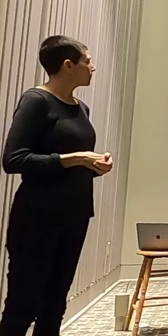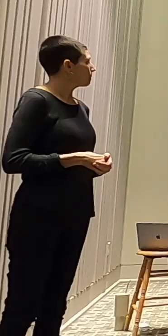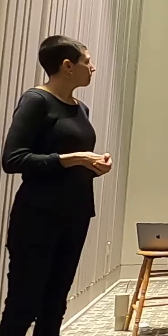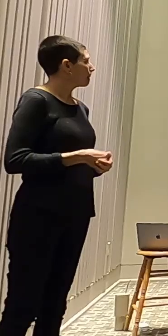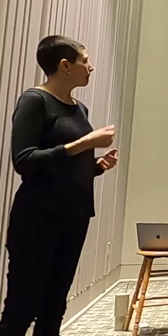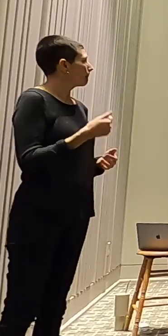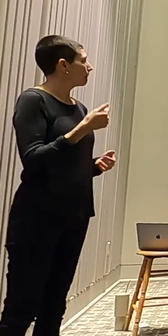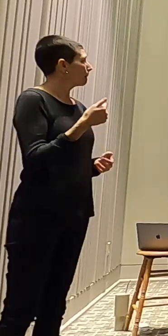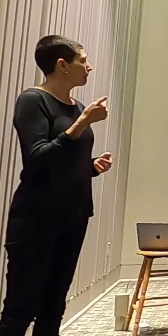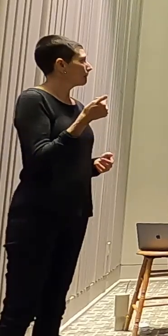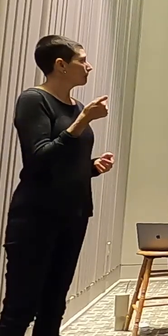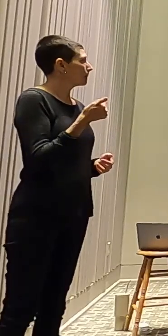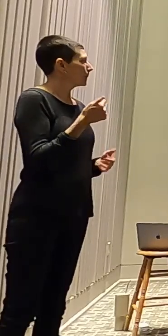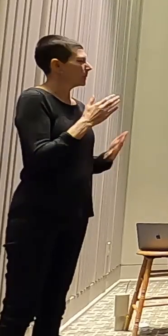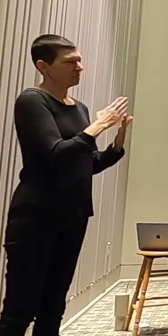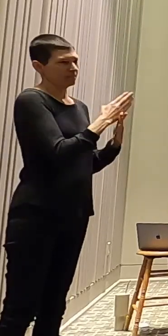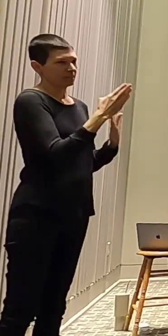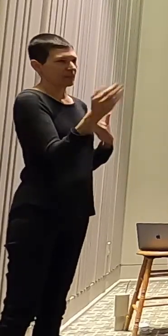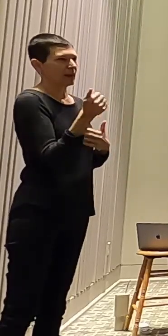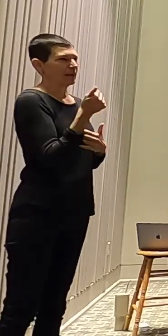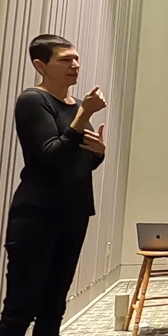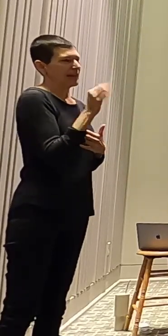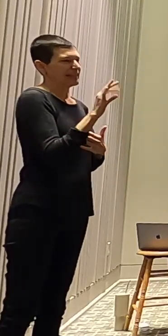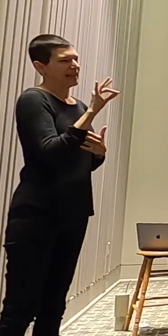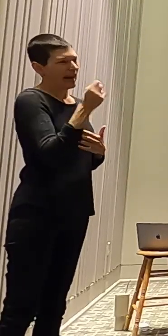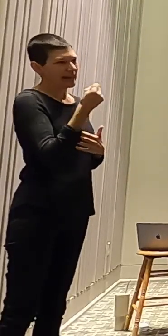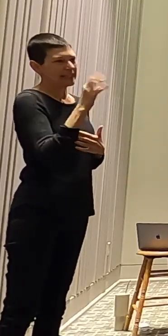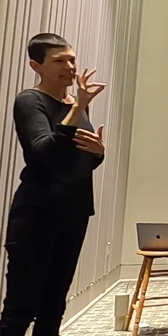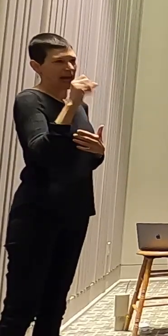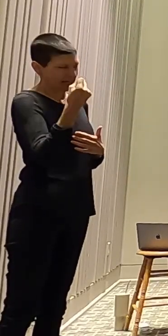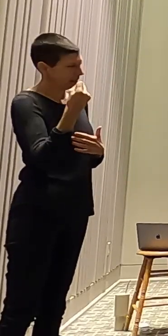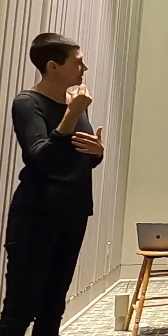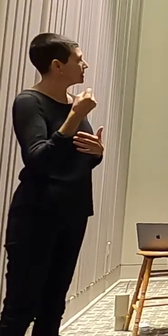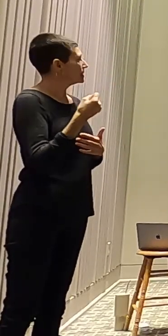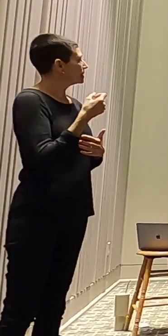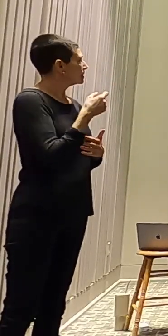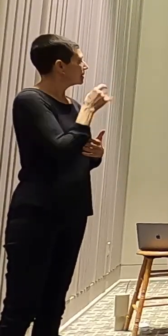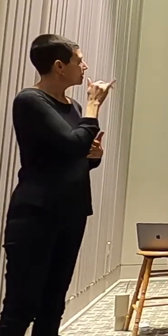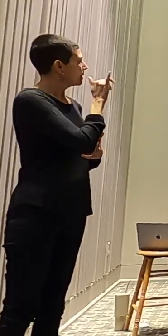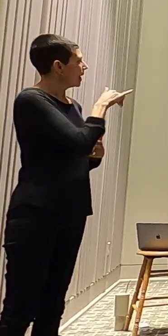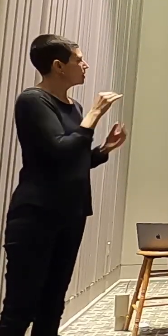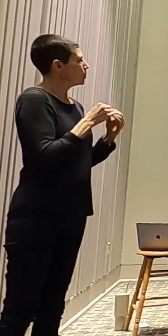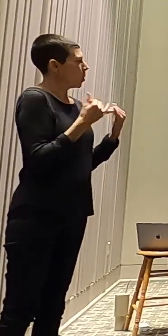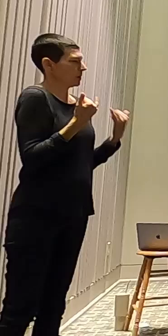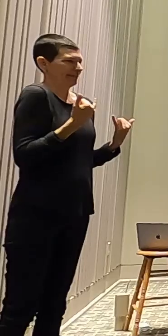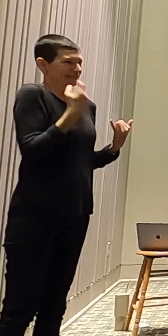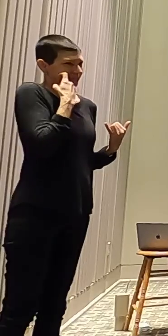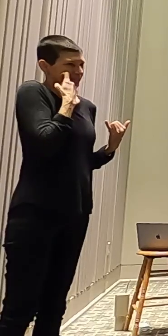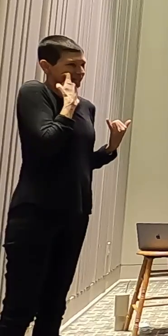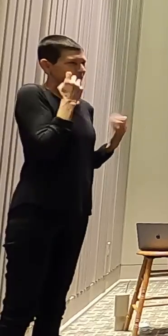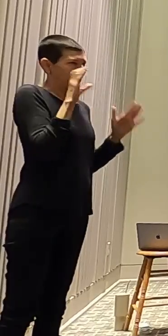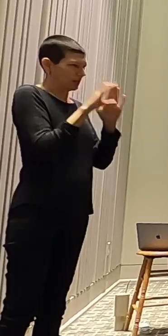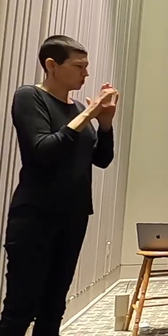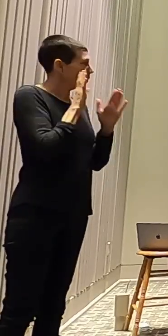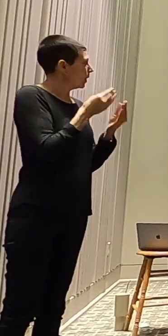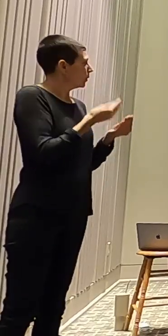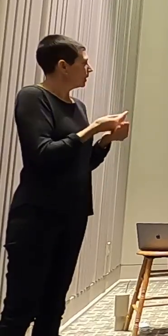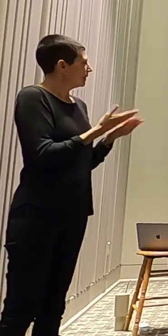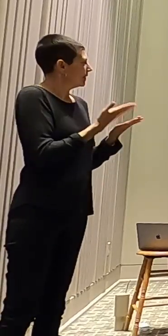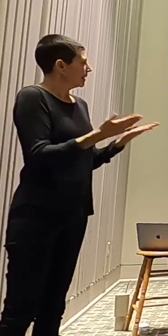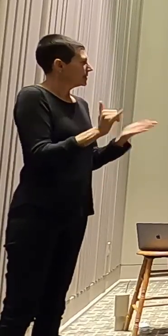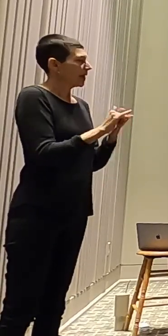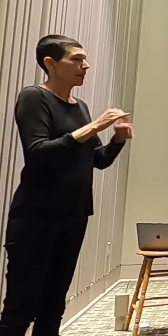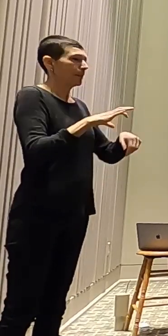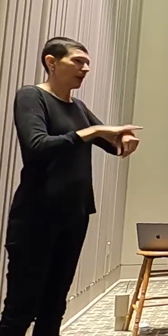In the later in the 1980s and 1990s, this is a more contemporary image. They would give items